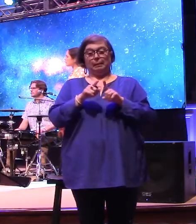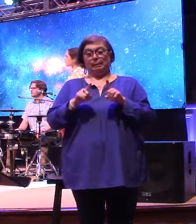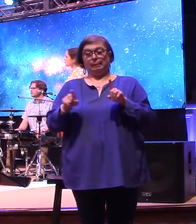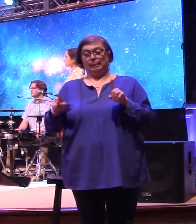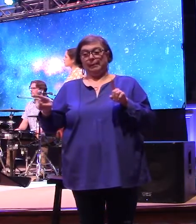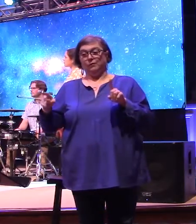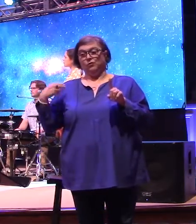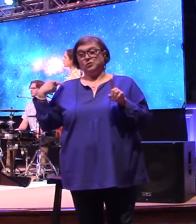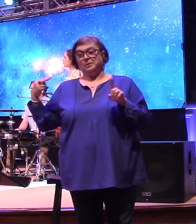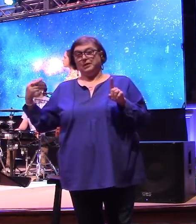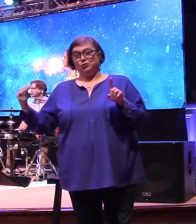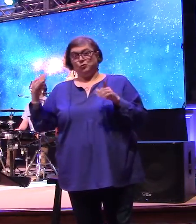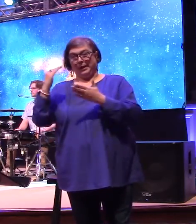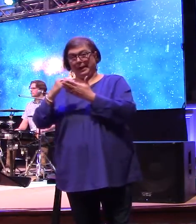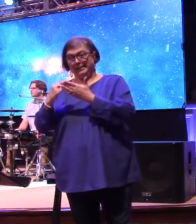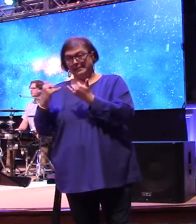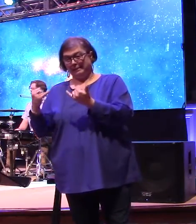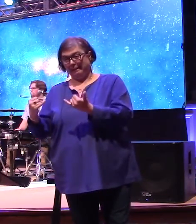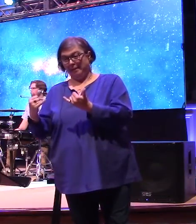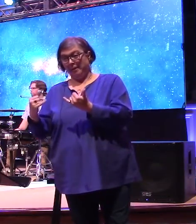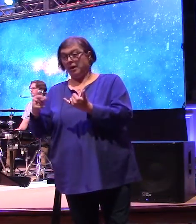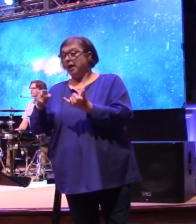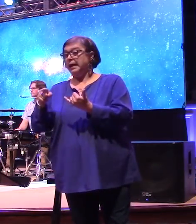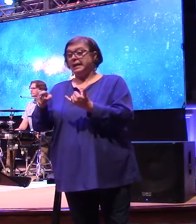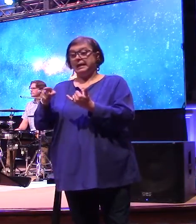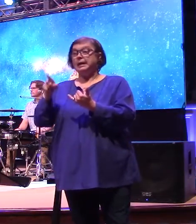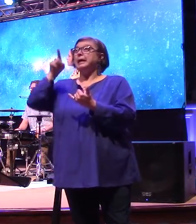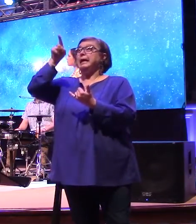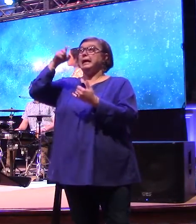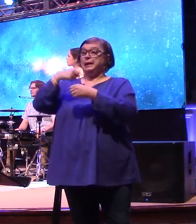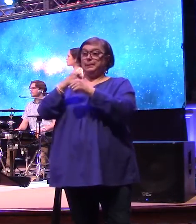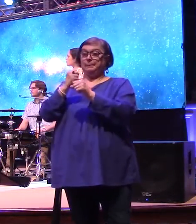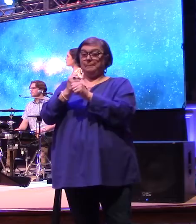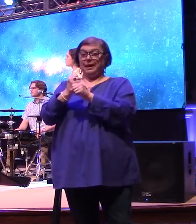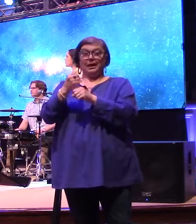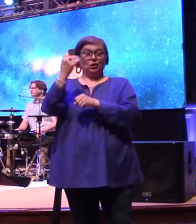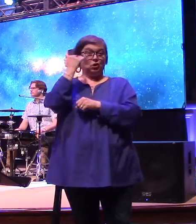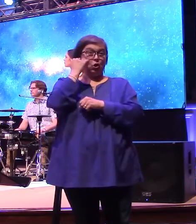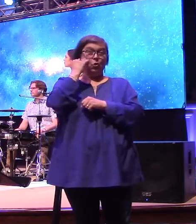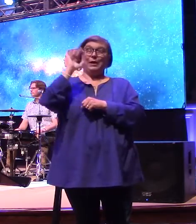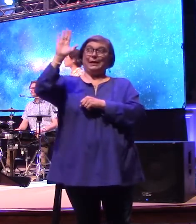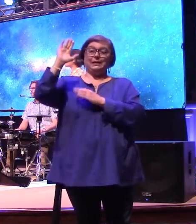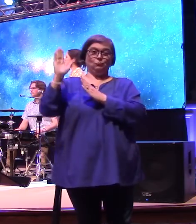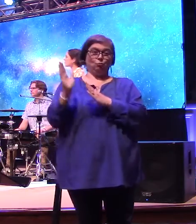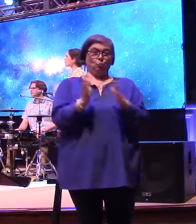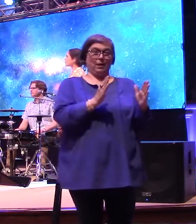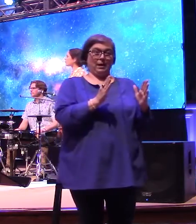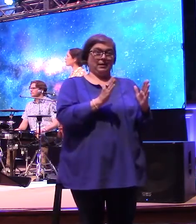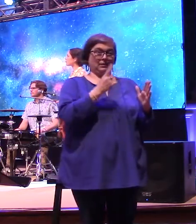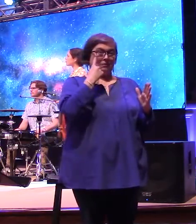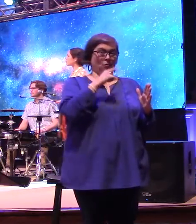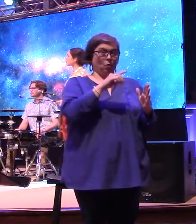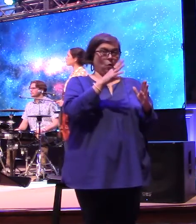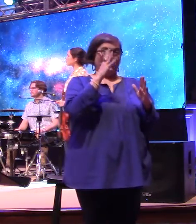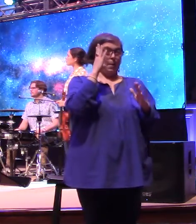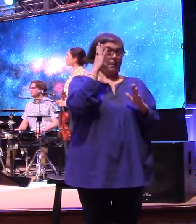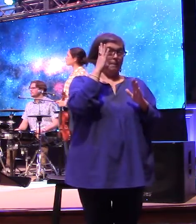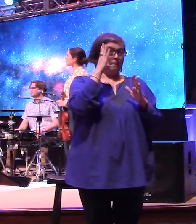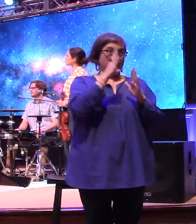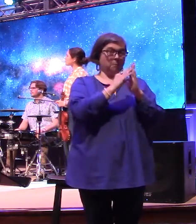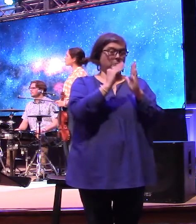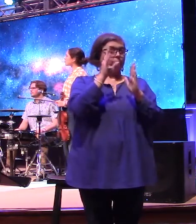little history lesson, verse 7. He made known his ways unto Moses, his acts to the sons of